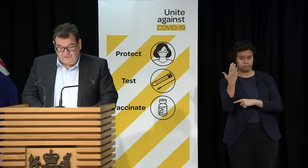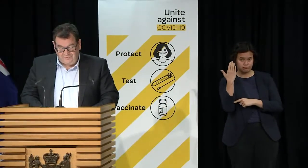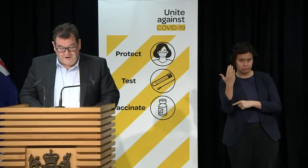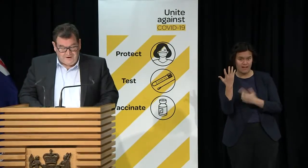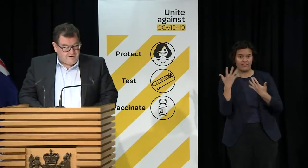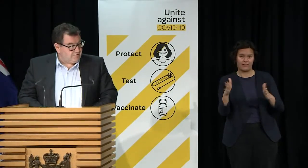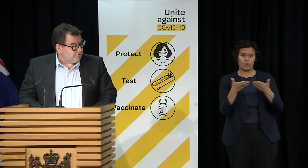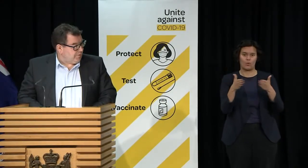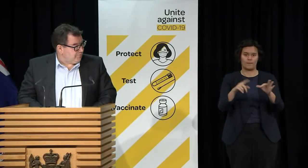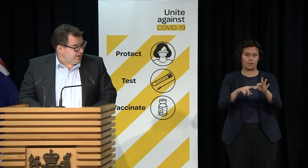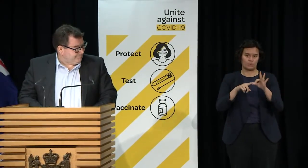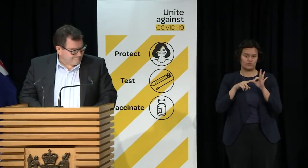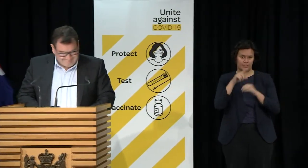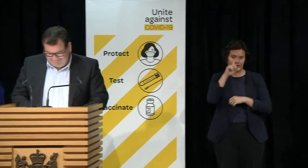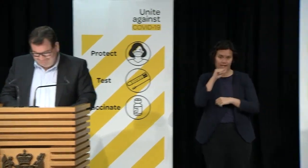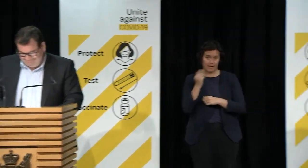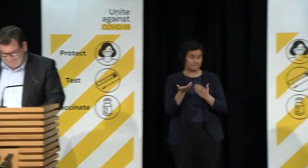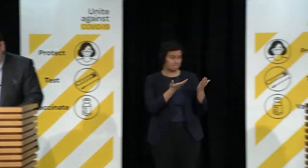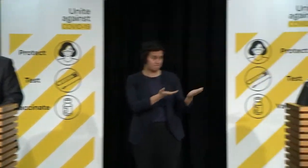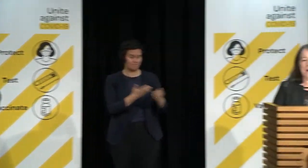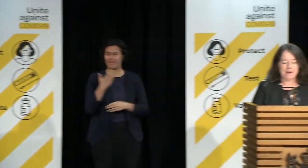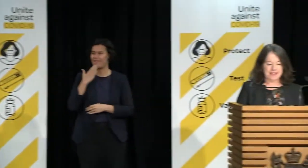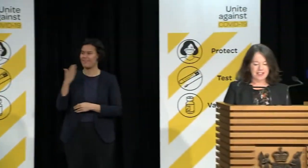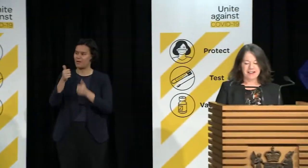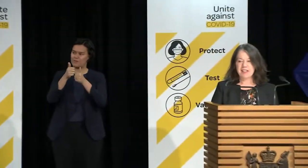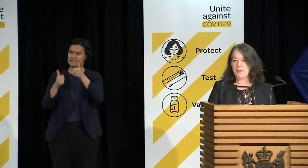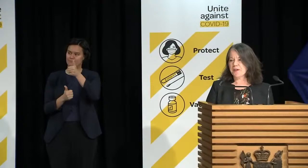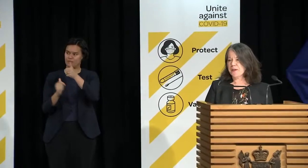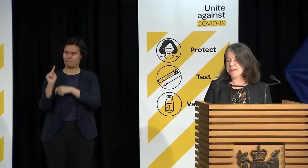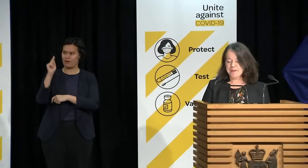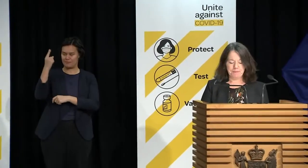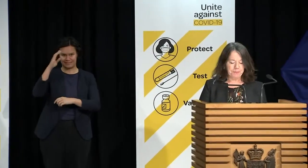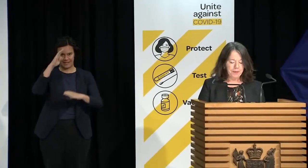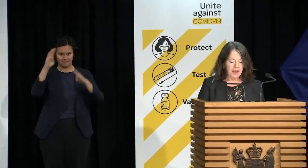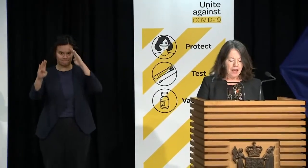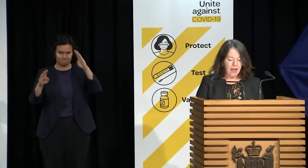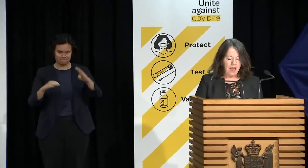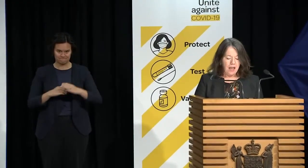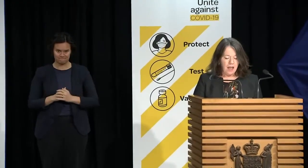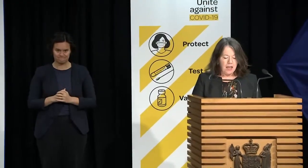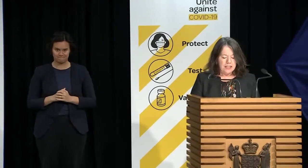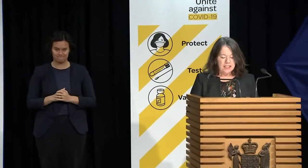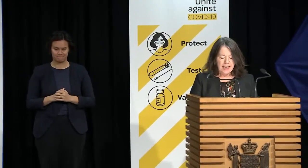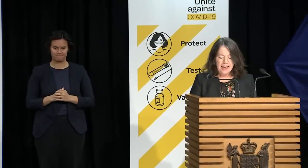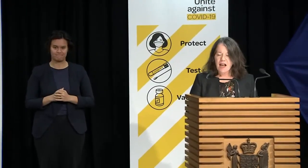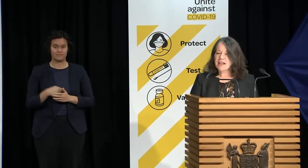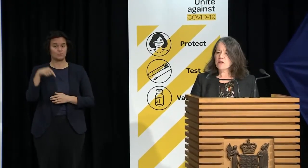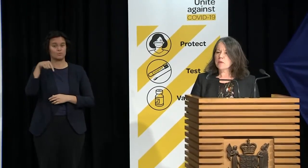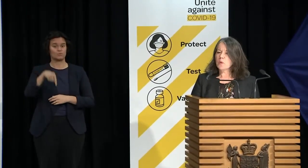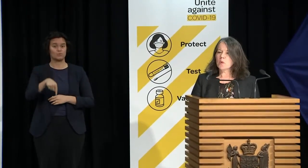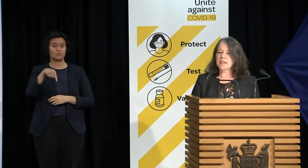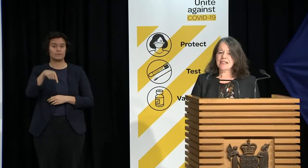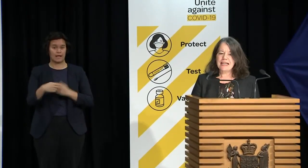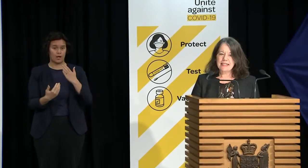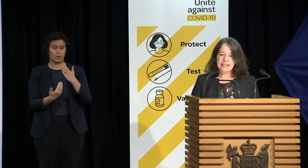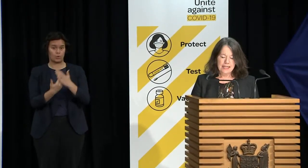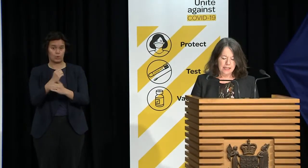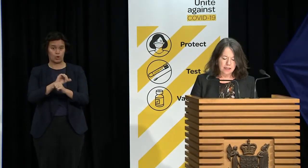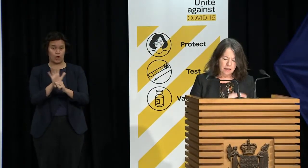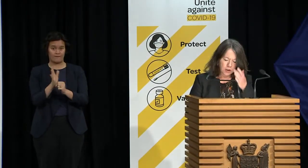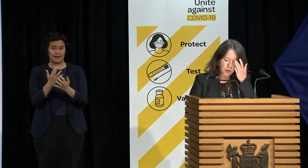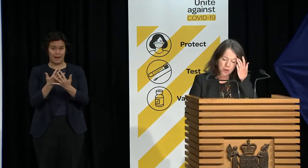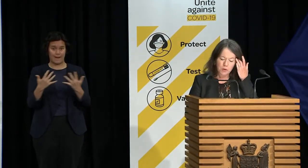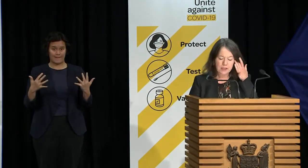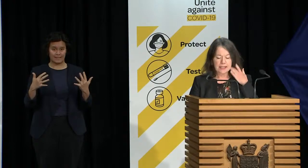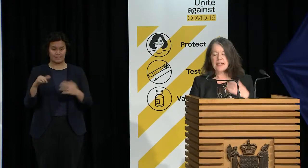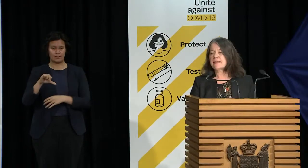your questions. Dr. McElnay. Thank you, Deputy Prime Minister, and kia ora koutou. Today I can report